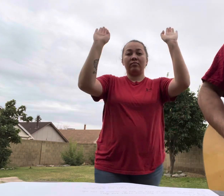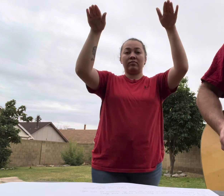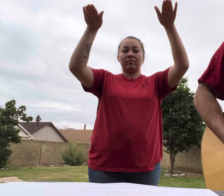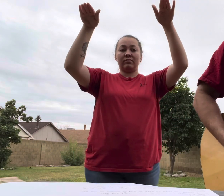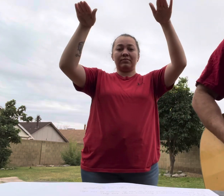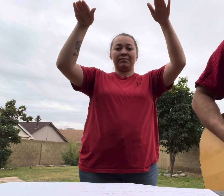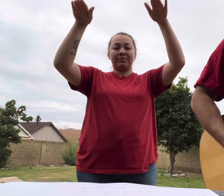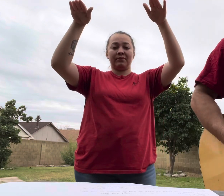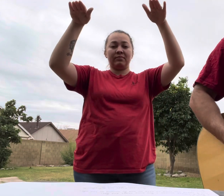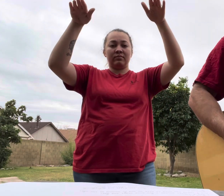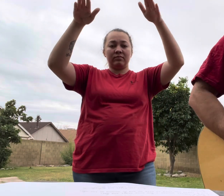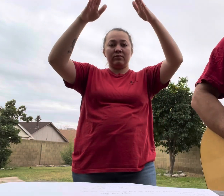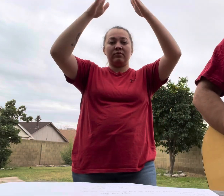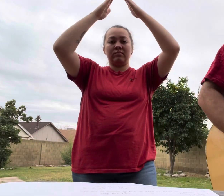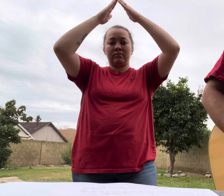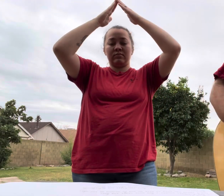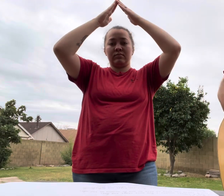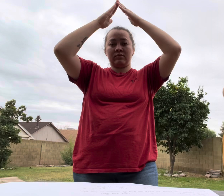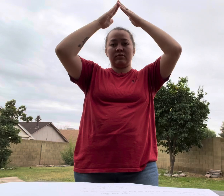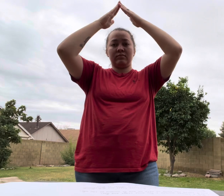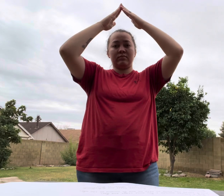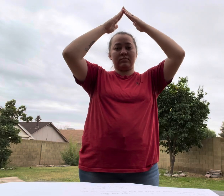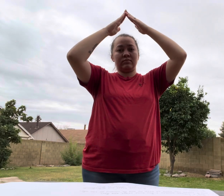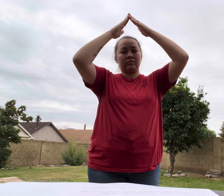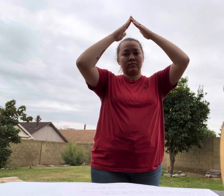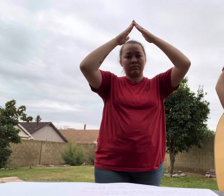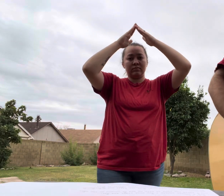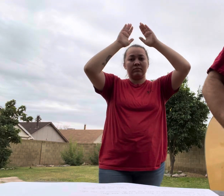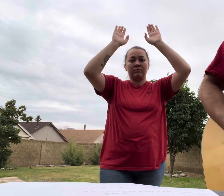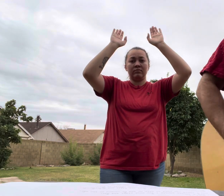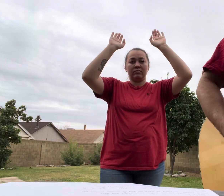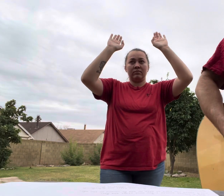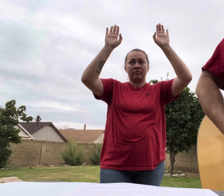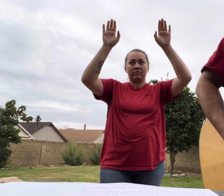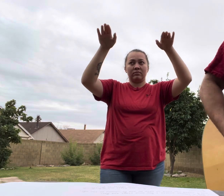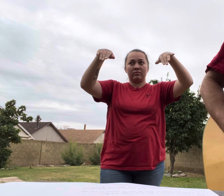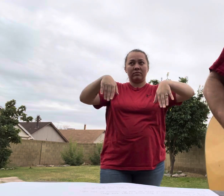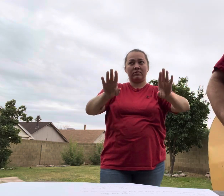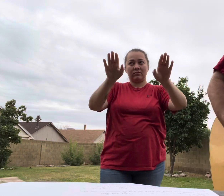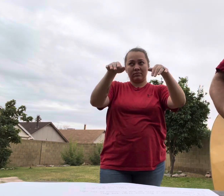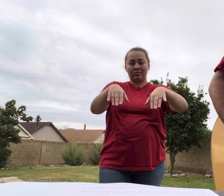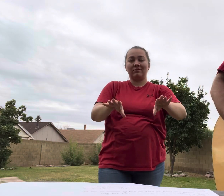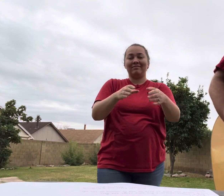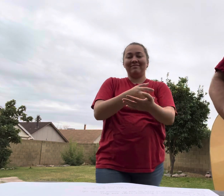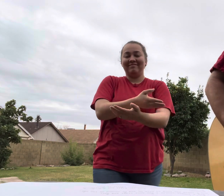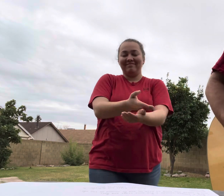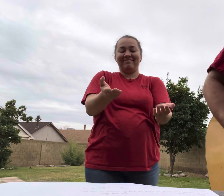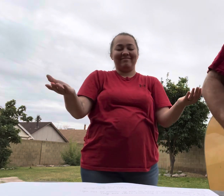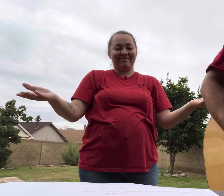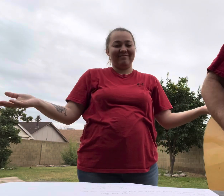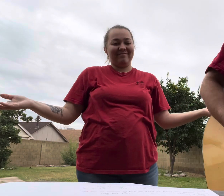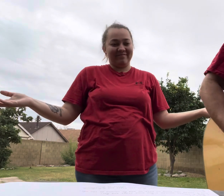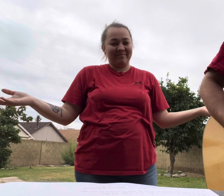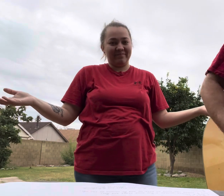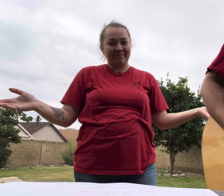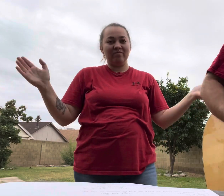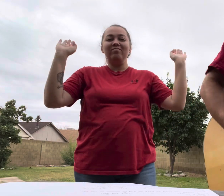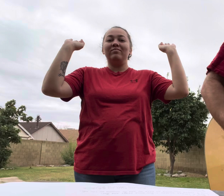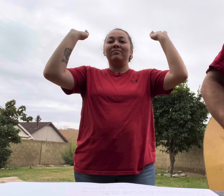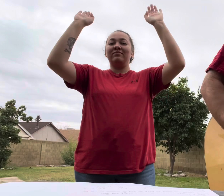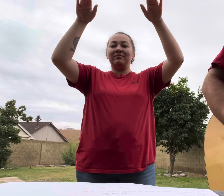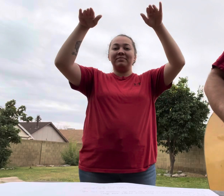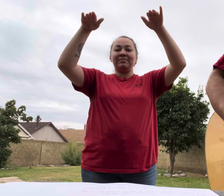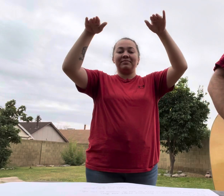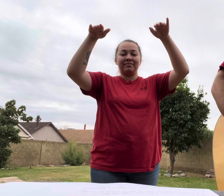Go tell it on the mountain, over the hills and